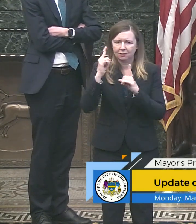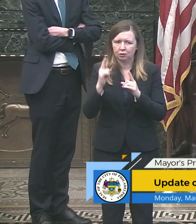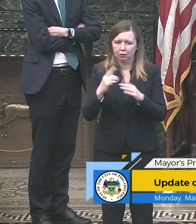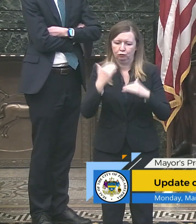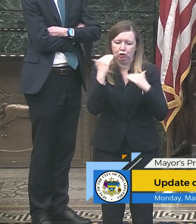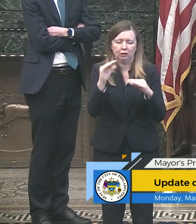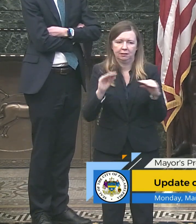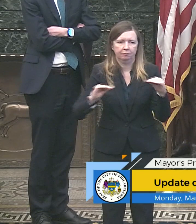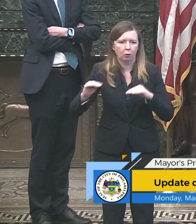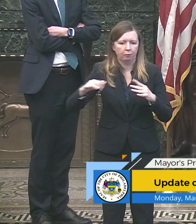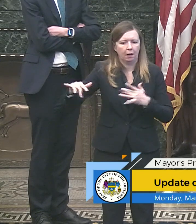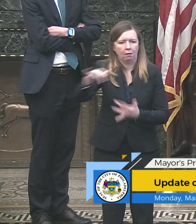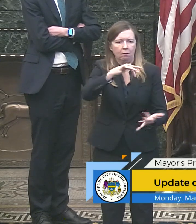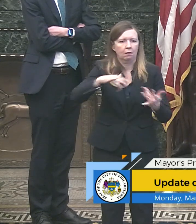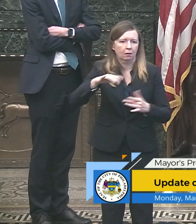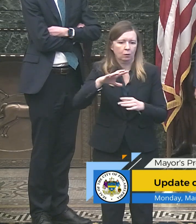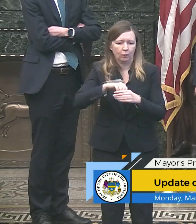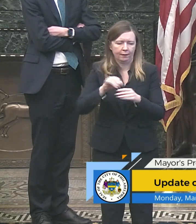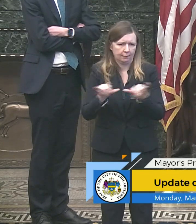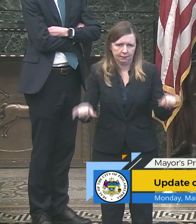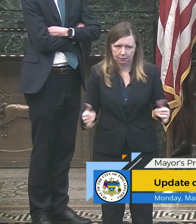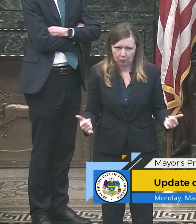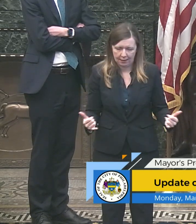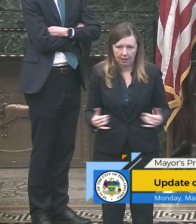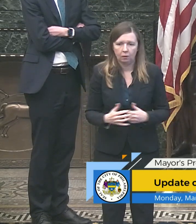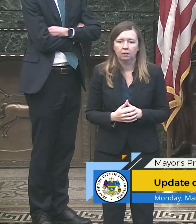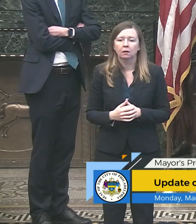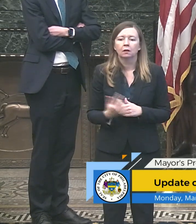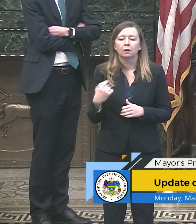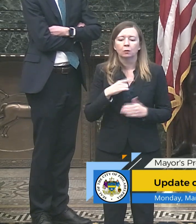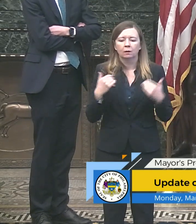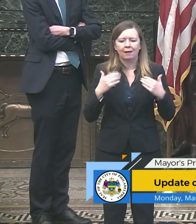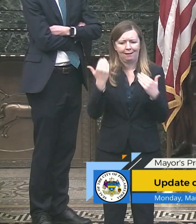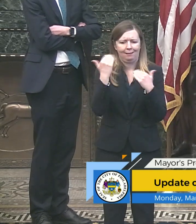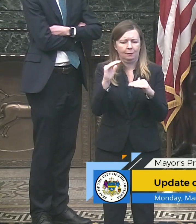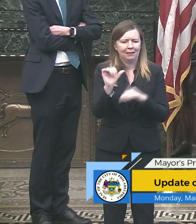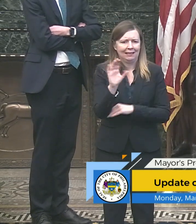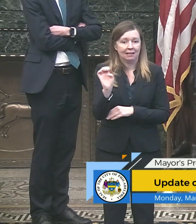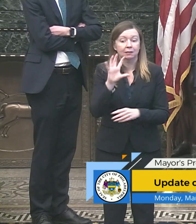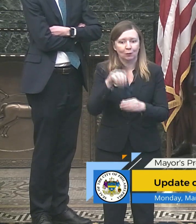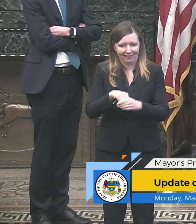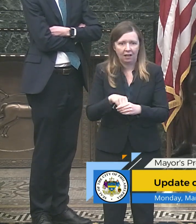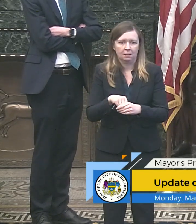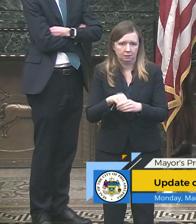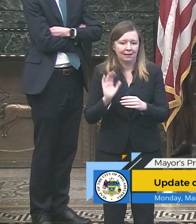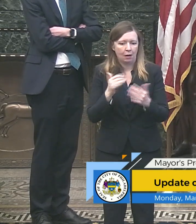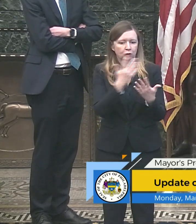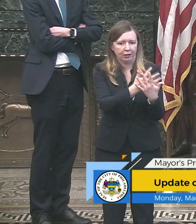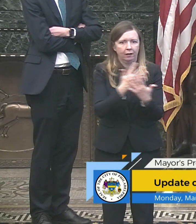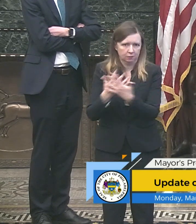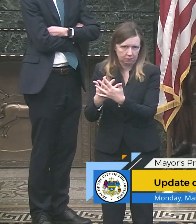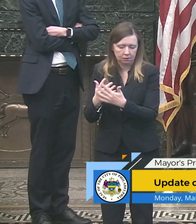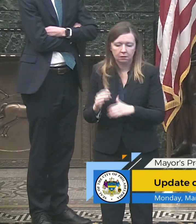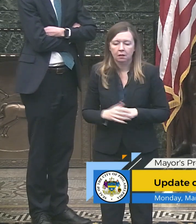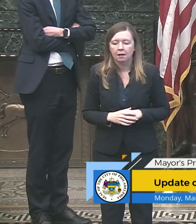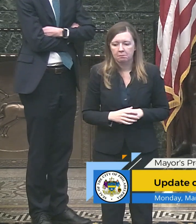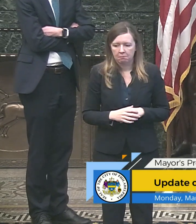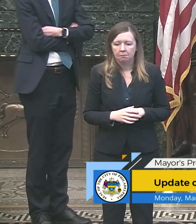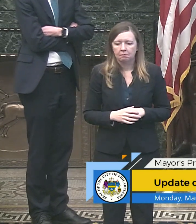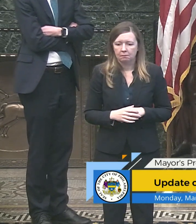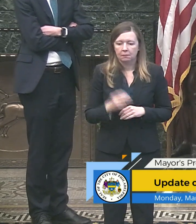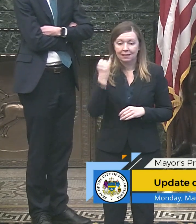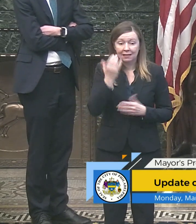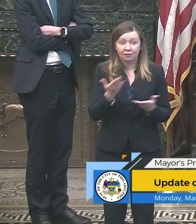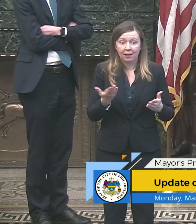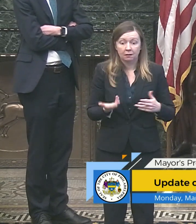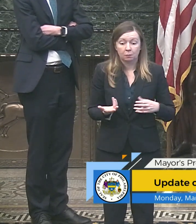movement throughout our system at this point. We've had limited cases within our jails. Certainly, if